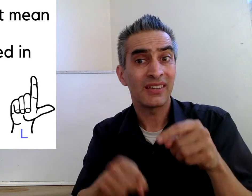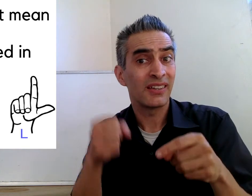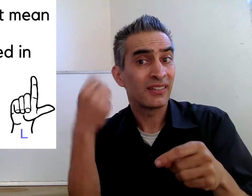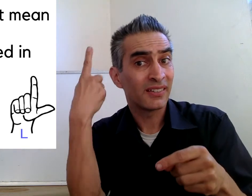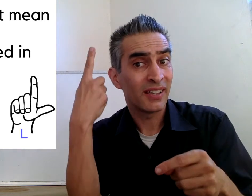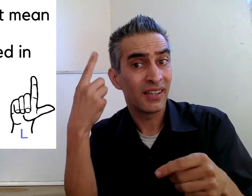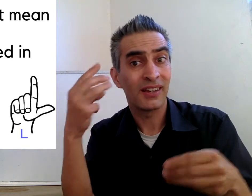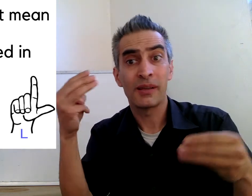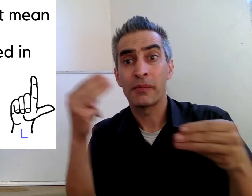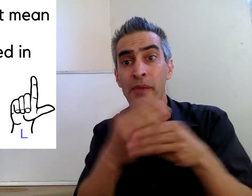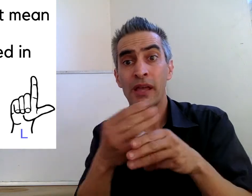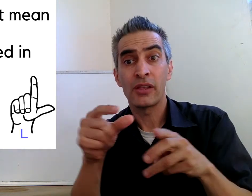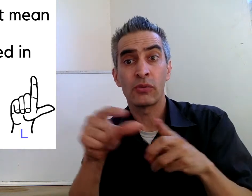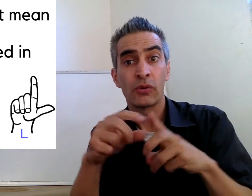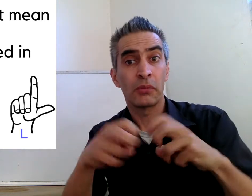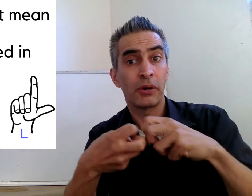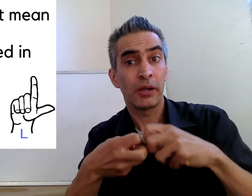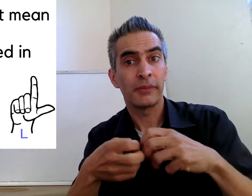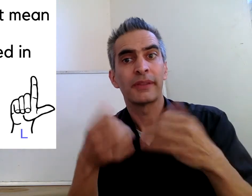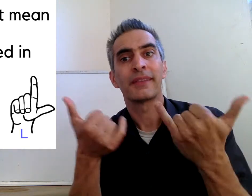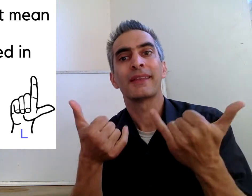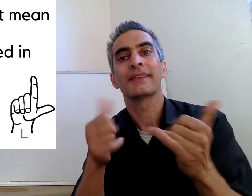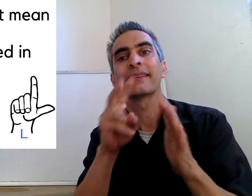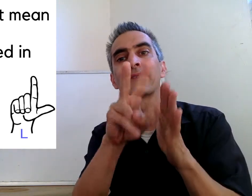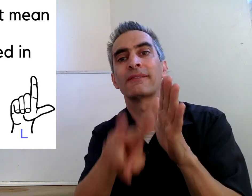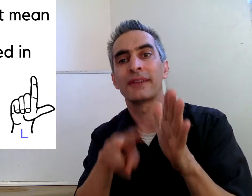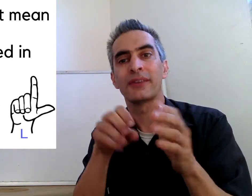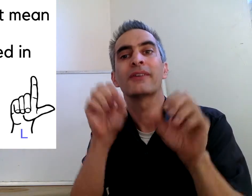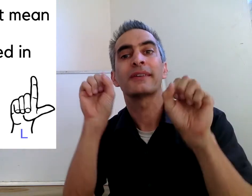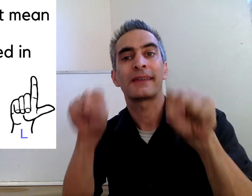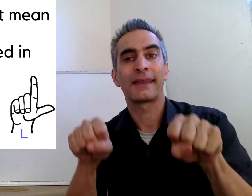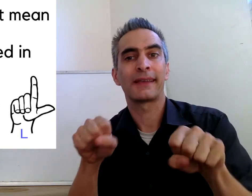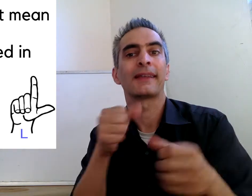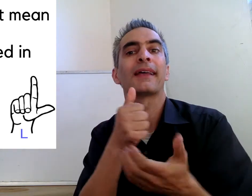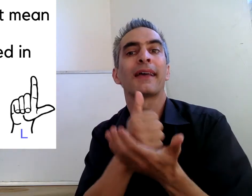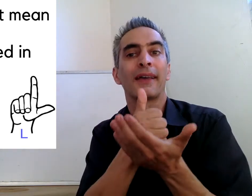can't understand math word problems, this video can help.